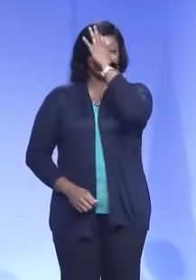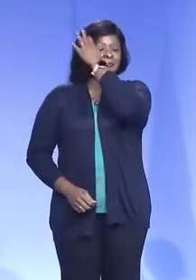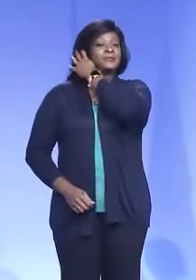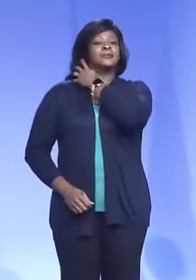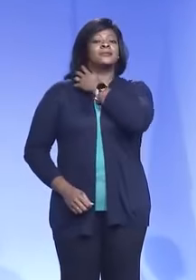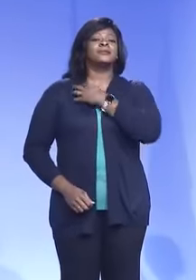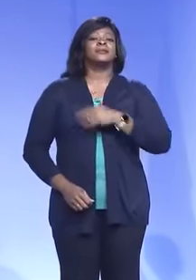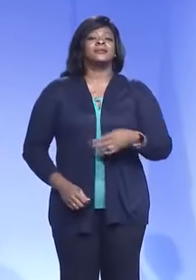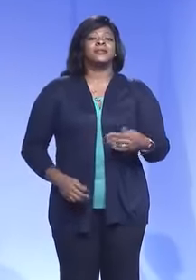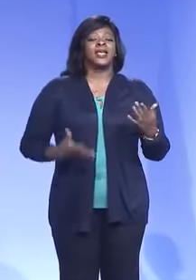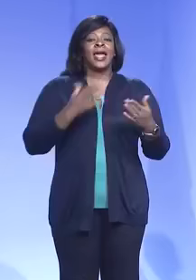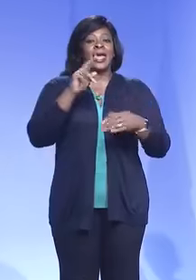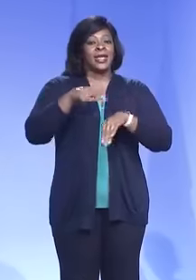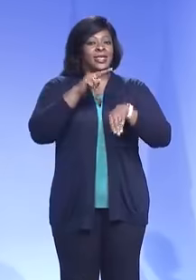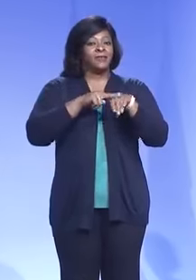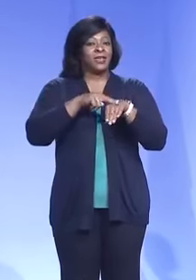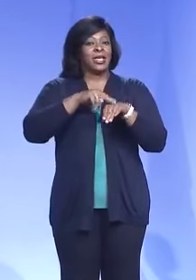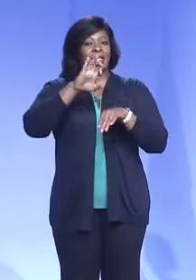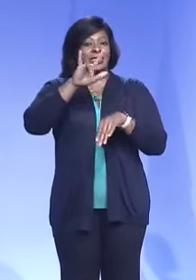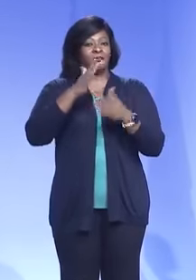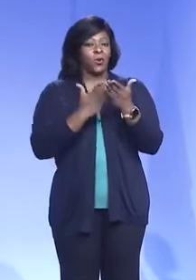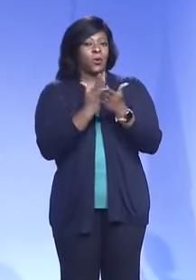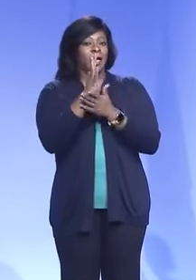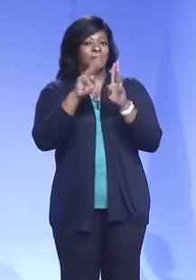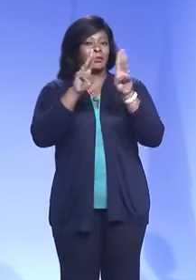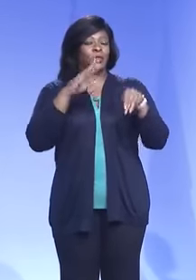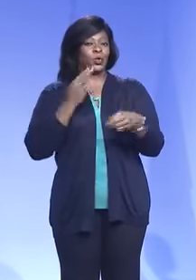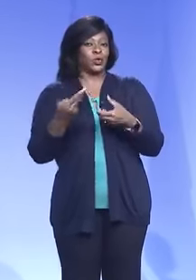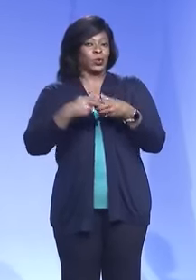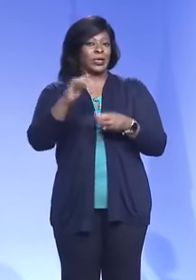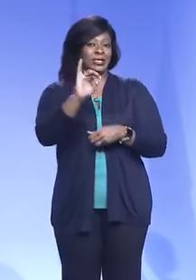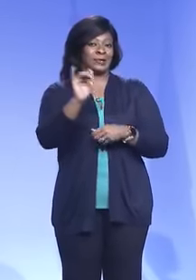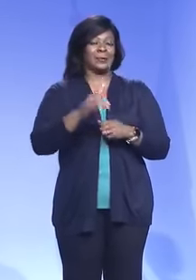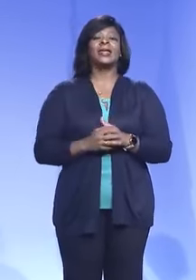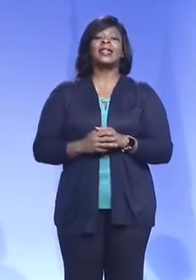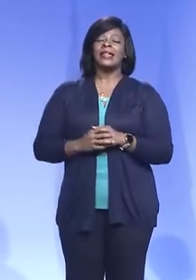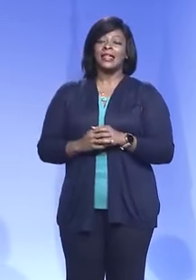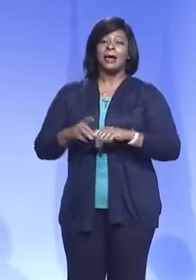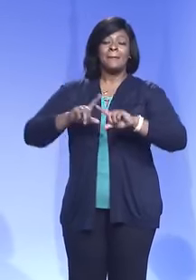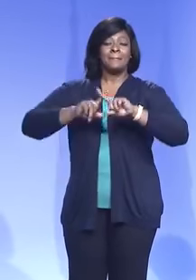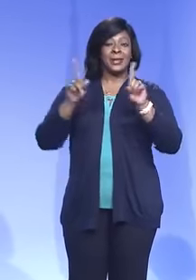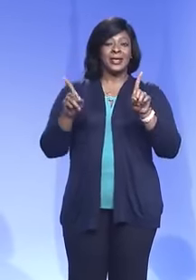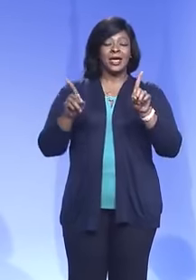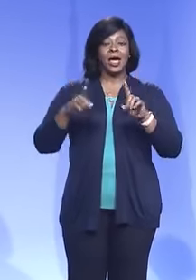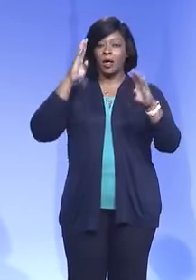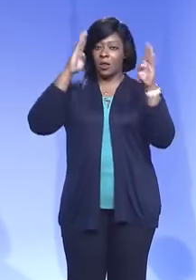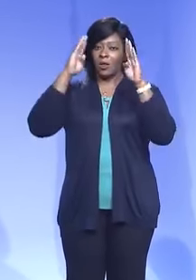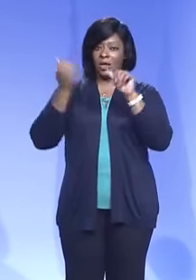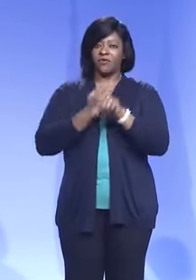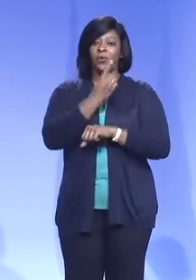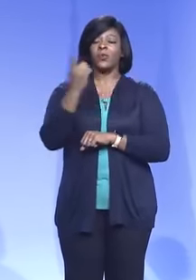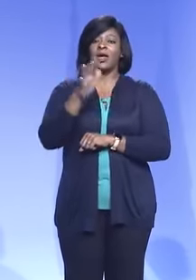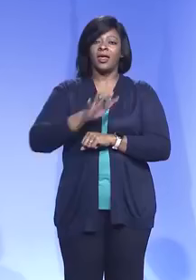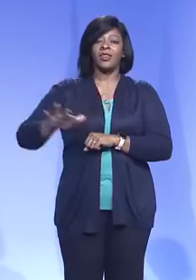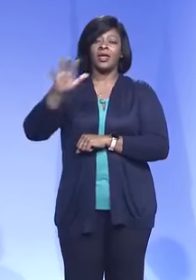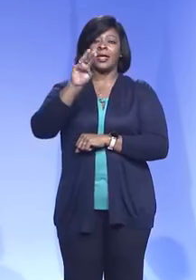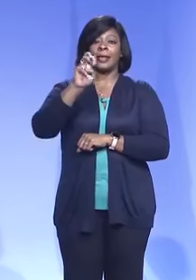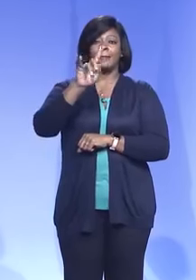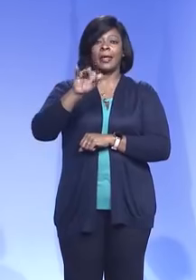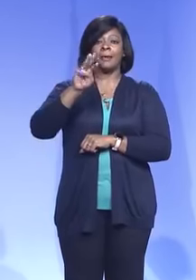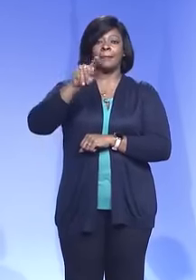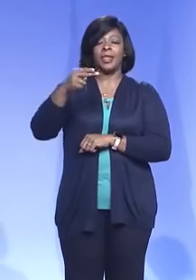And I think the National Civil Rights Museum might be joining in as well. But hello, everyone out there. I'm Emily